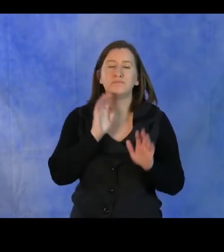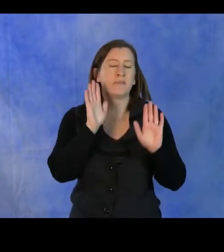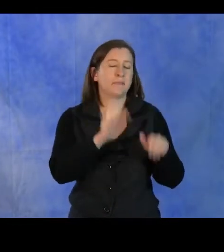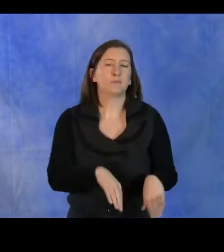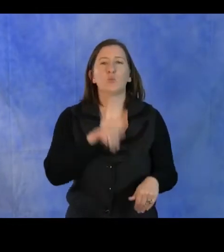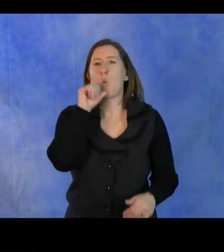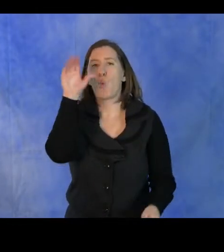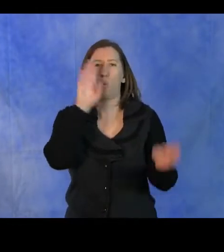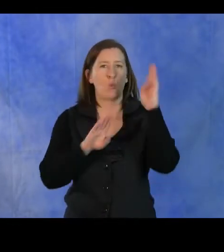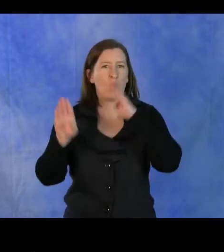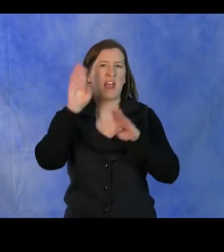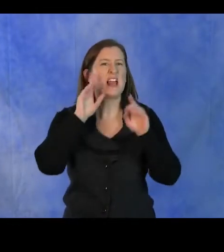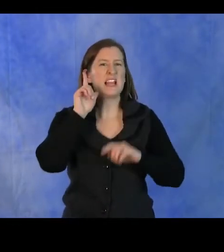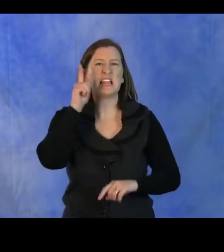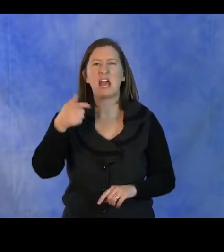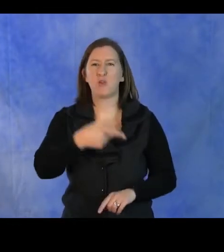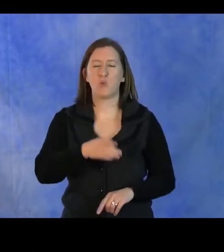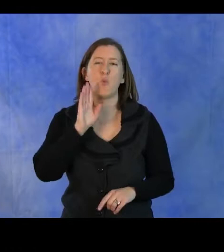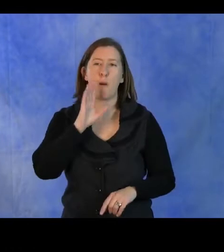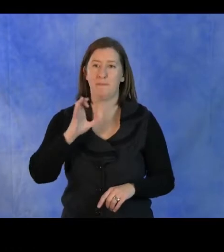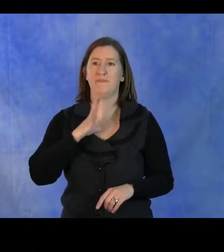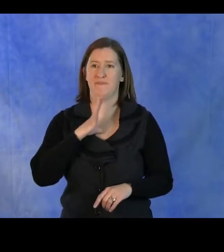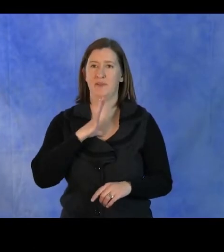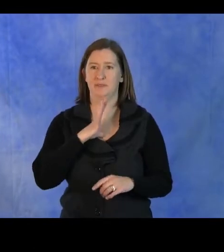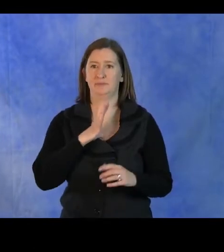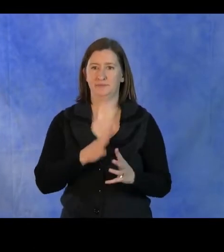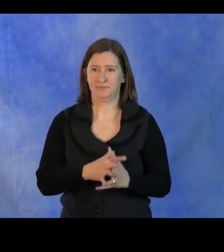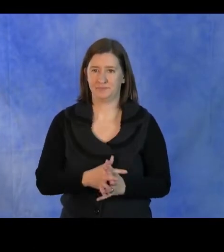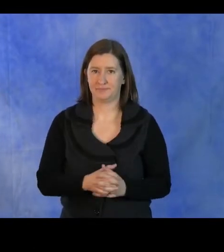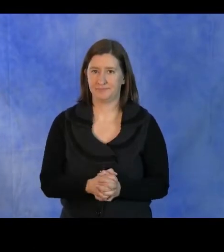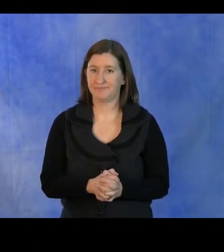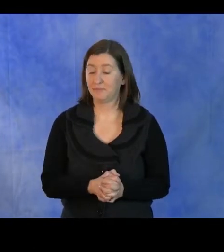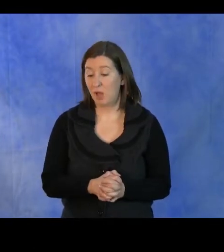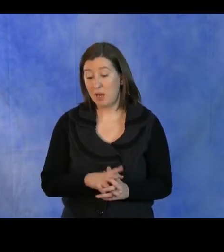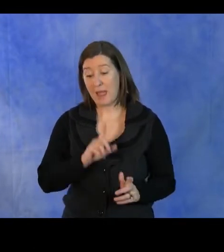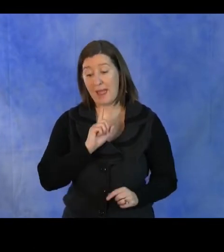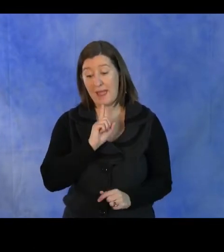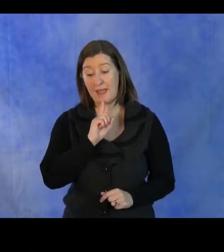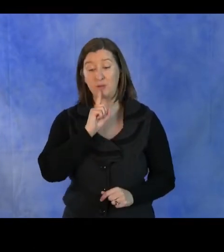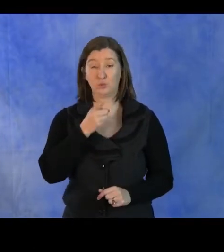they don't take turns, but don't worry about it, later they'll be fine.